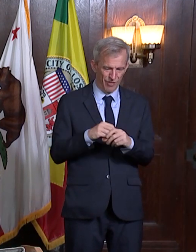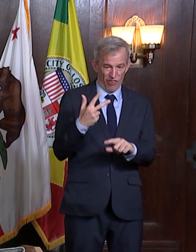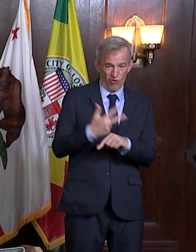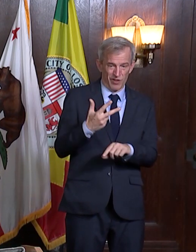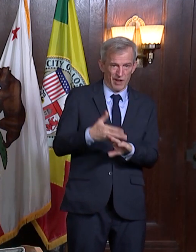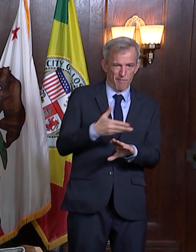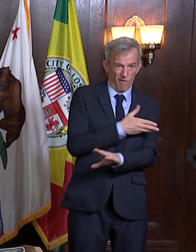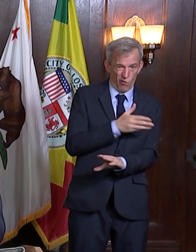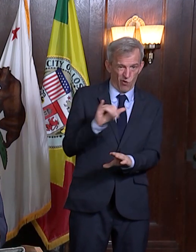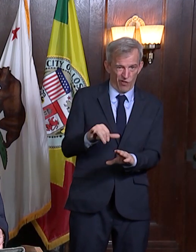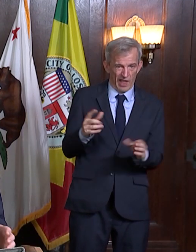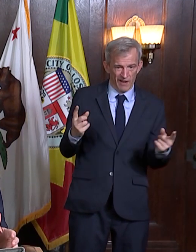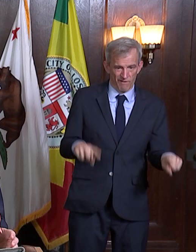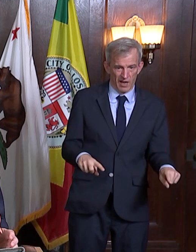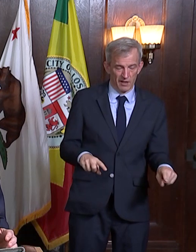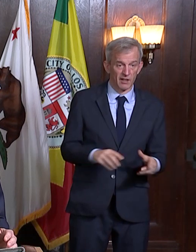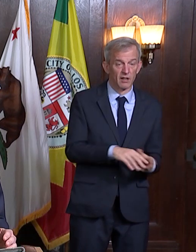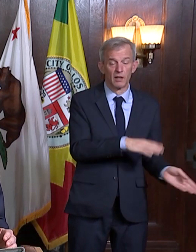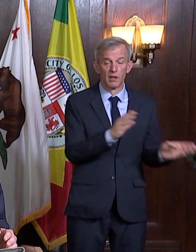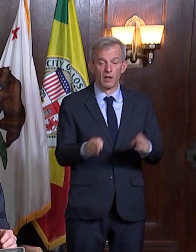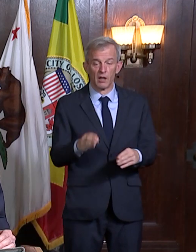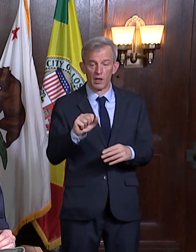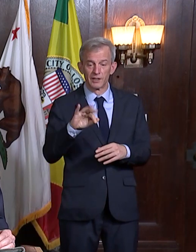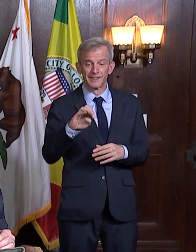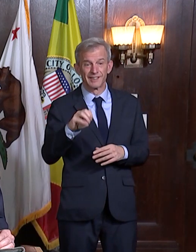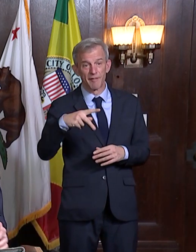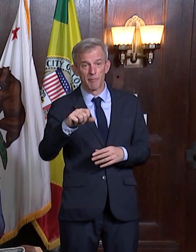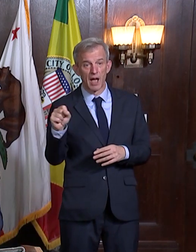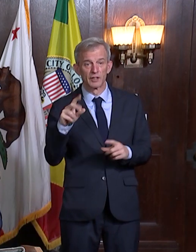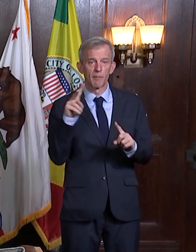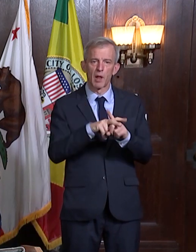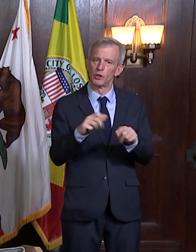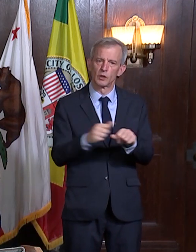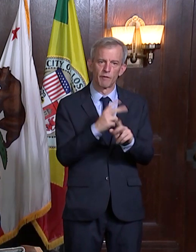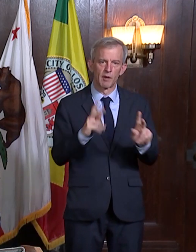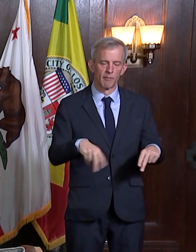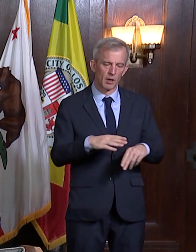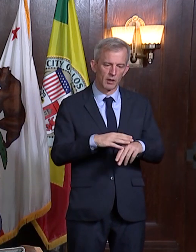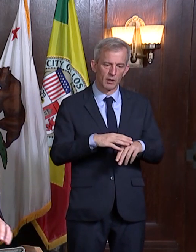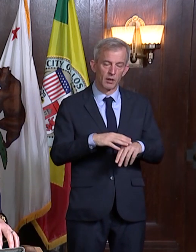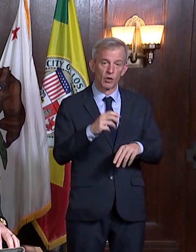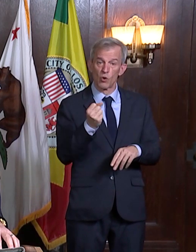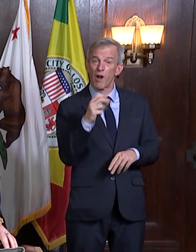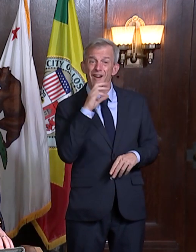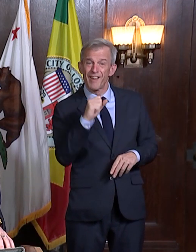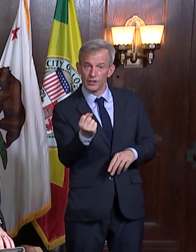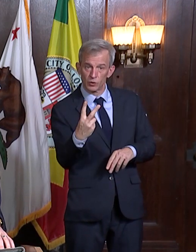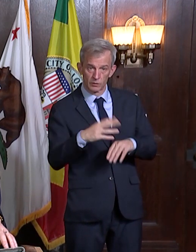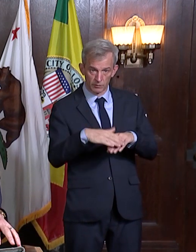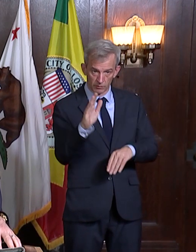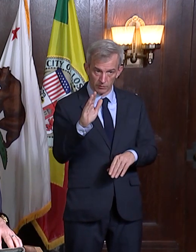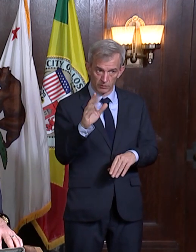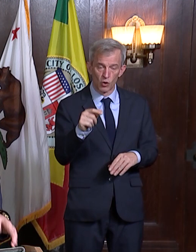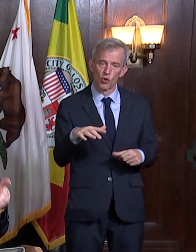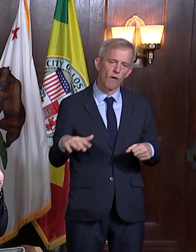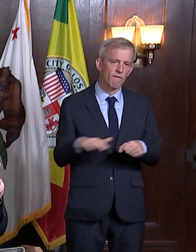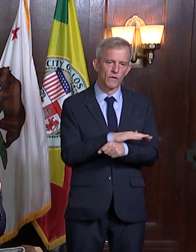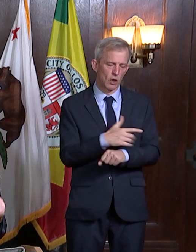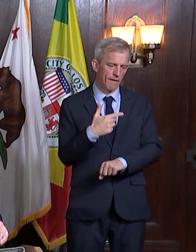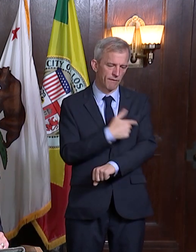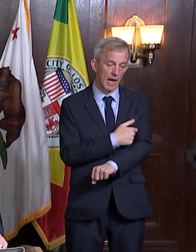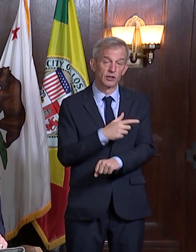LA means for you, it applies to everyone over the age of 12. You're considered fully vaccinated when it's been 2 weeks or more from your final dose